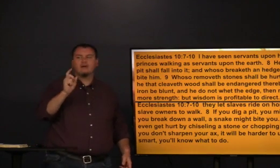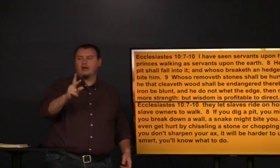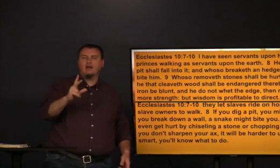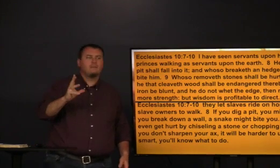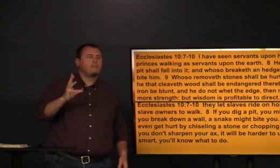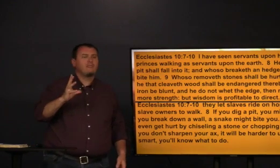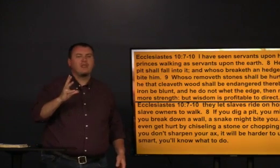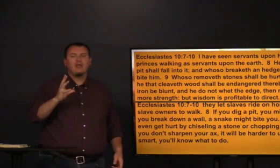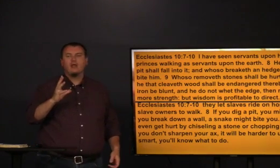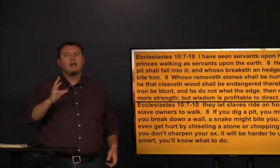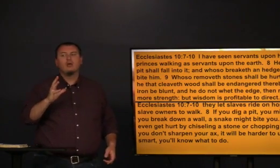Okay?